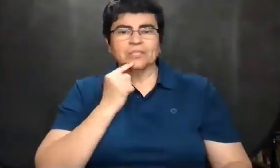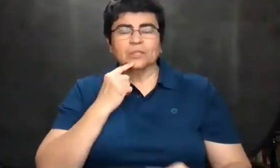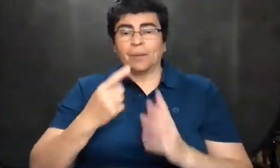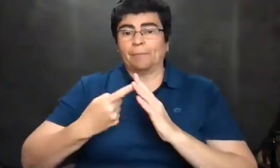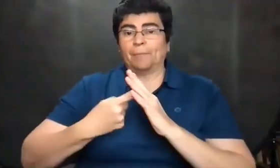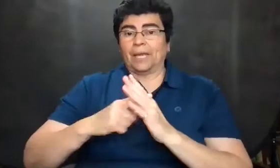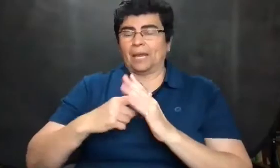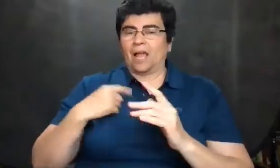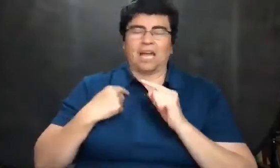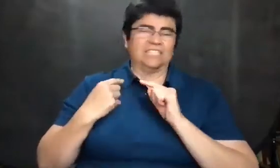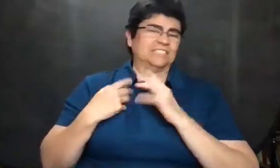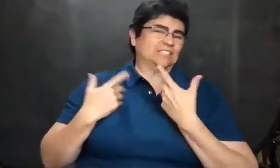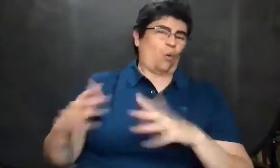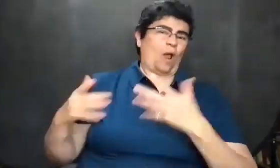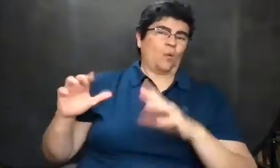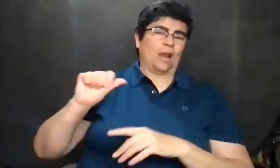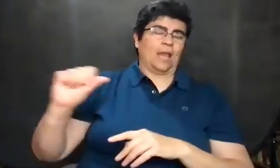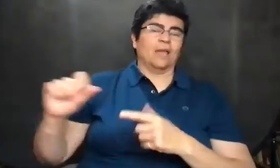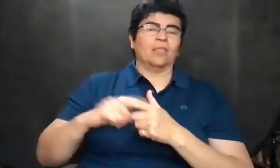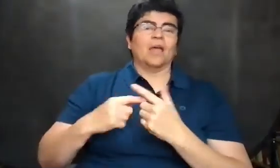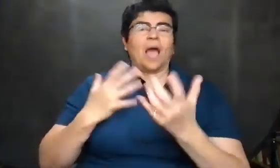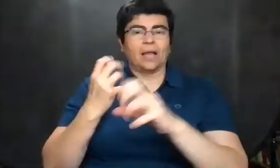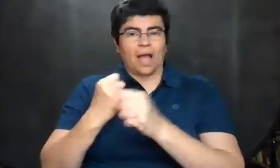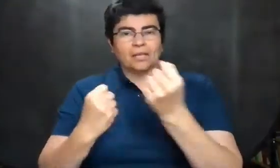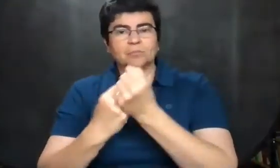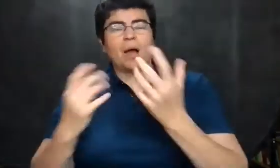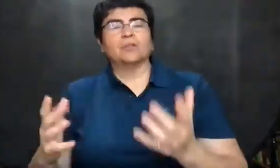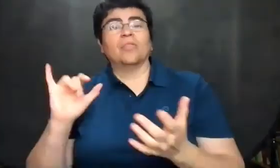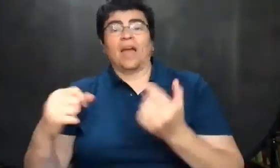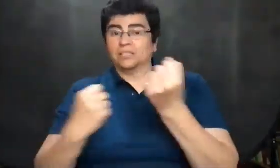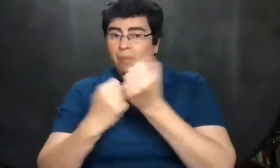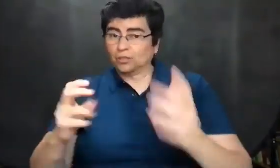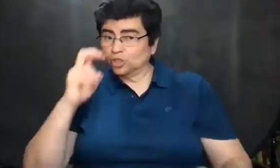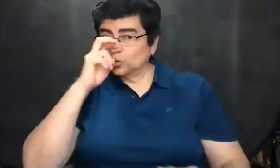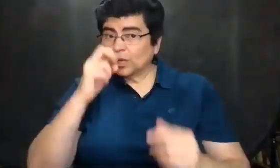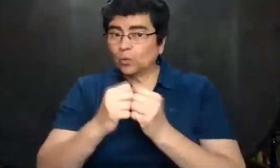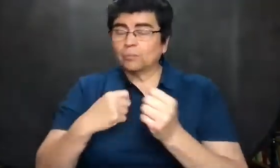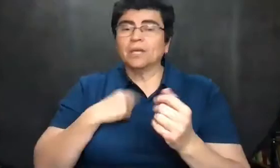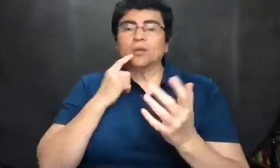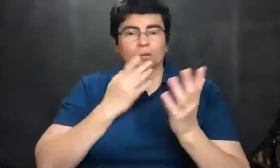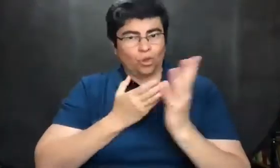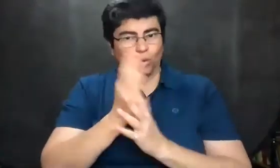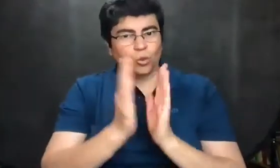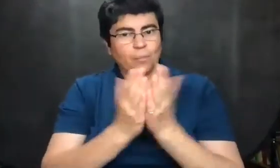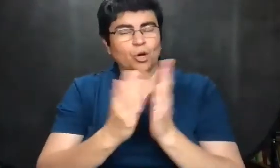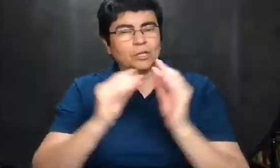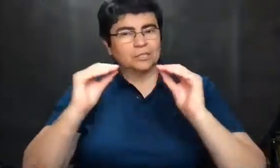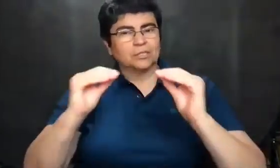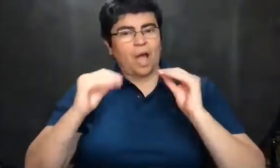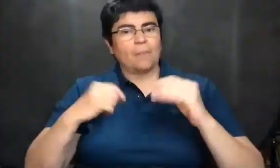it and then I got a sponsor, and that sponsor was strict with me, and she brought me through the book and she taught me all the steps. And she said,